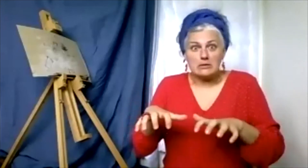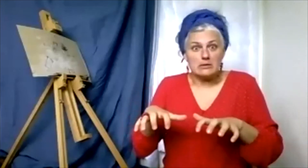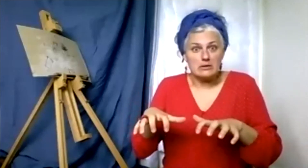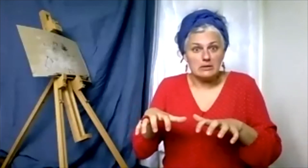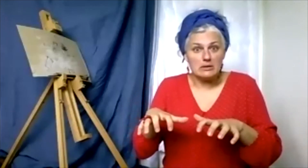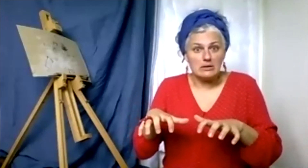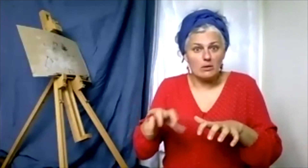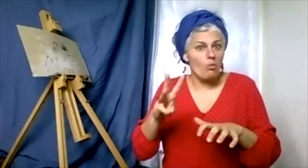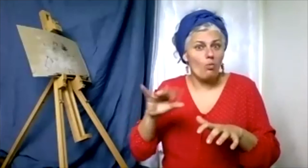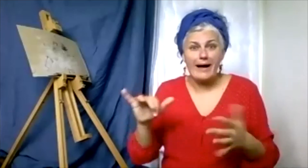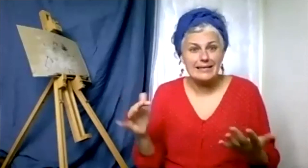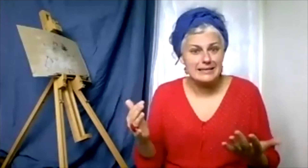But I'm paralysed.